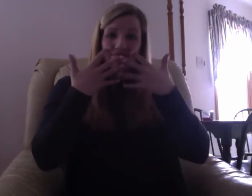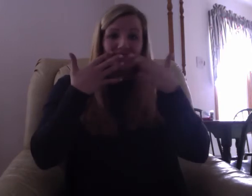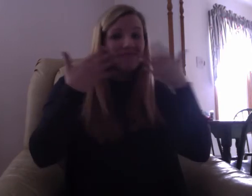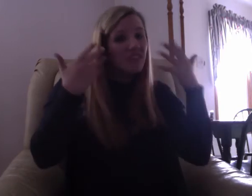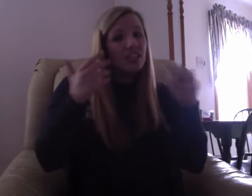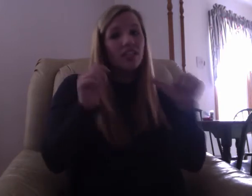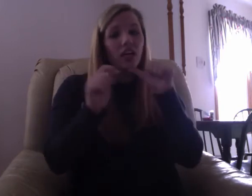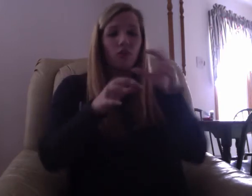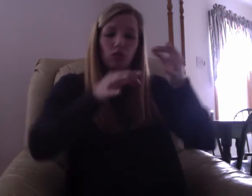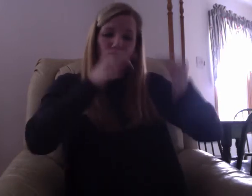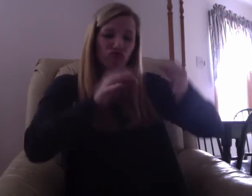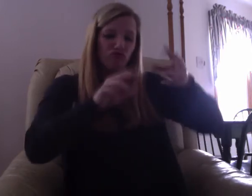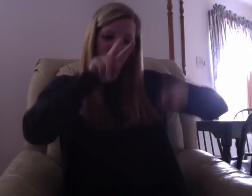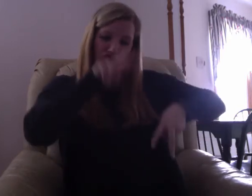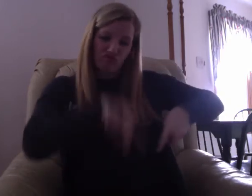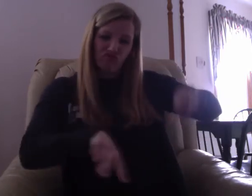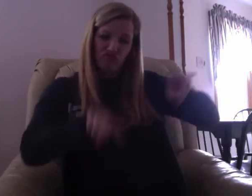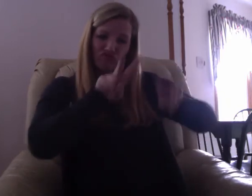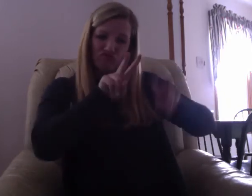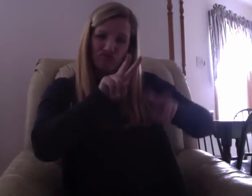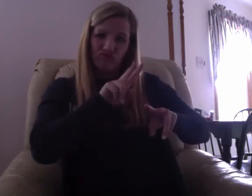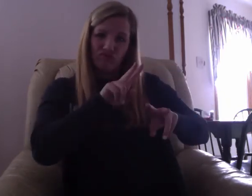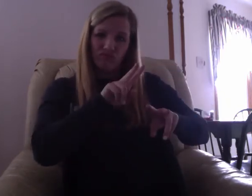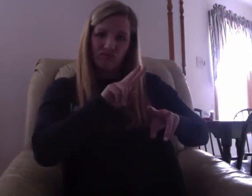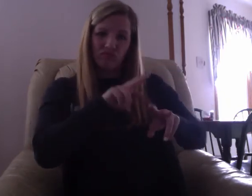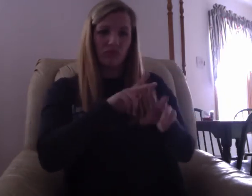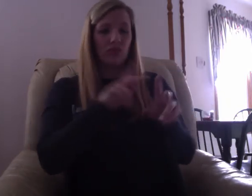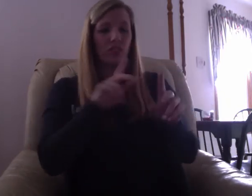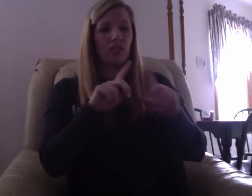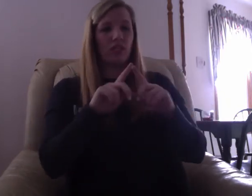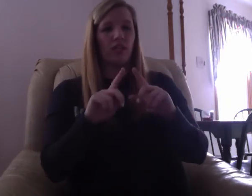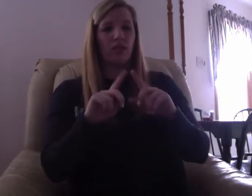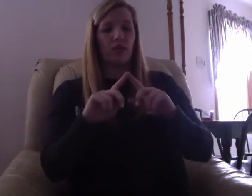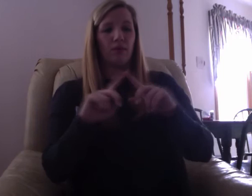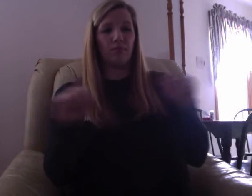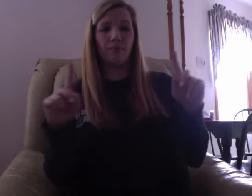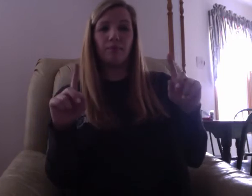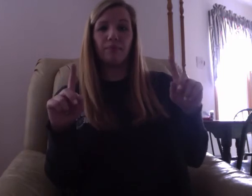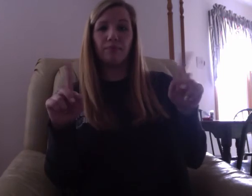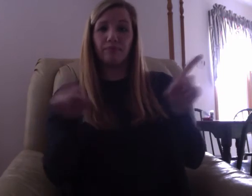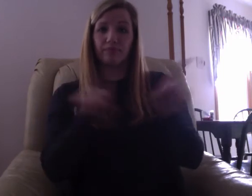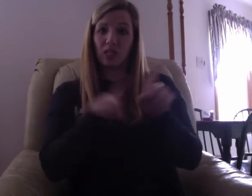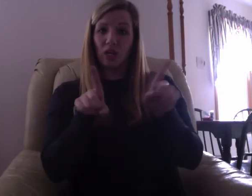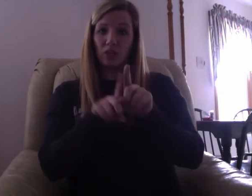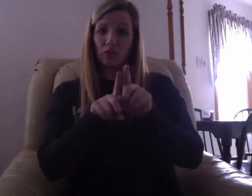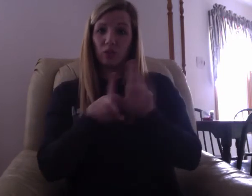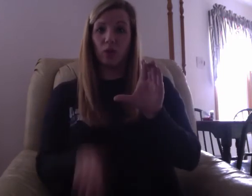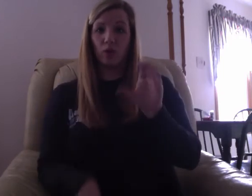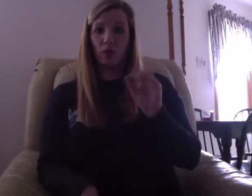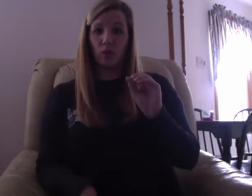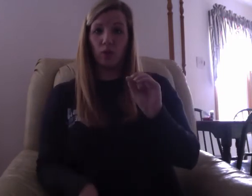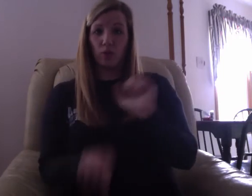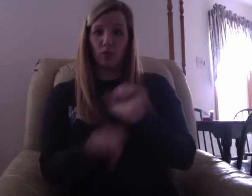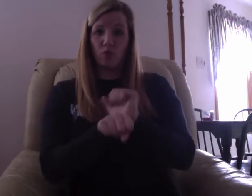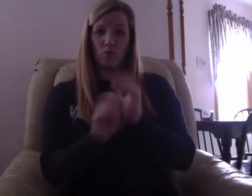I'm not going to be biased towards you. It also sends a message to coworkers